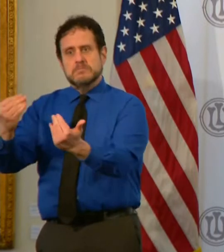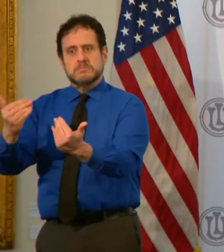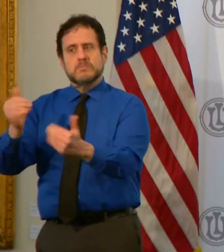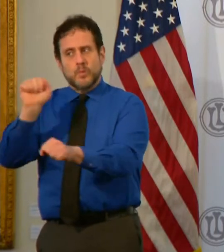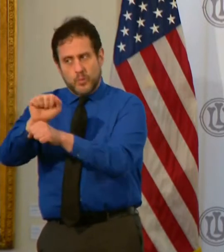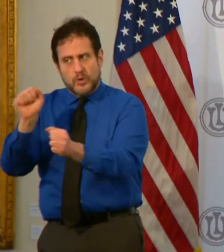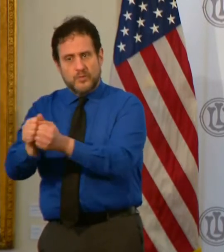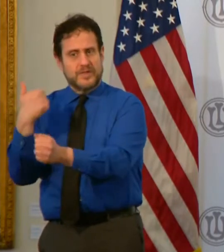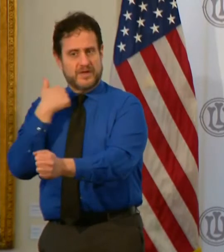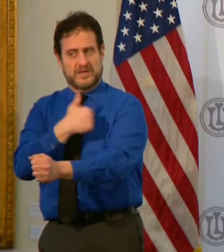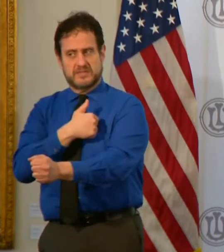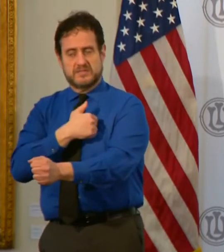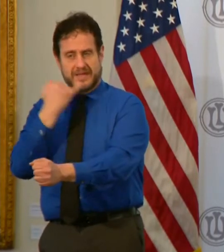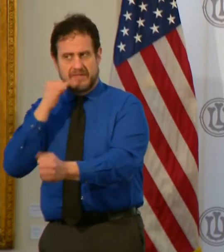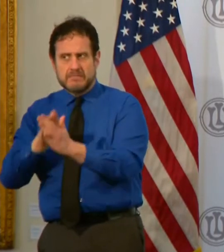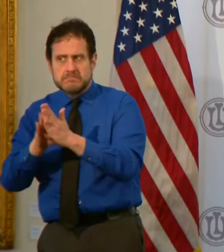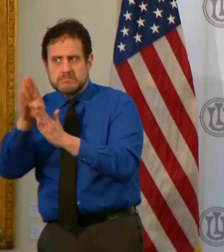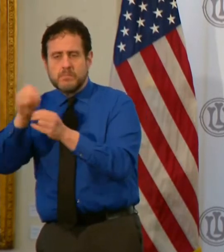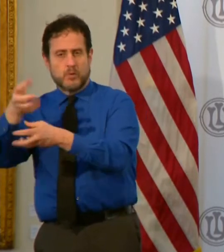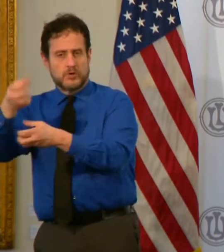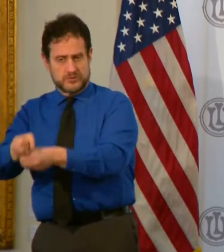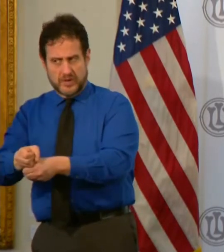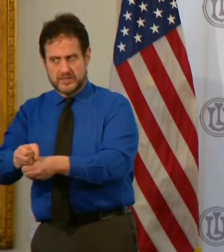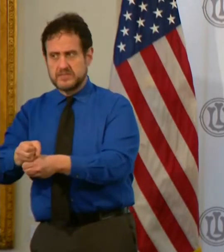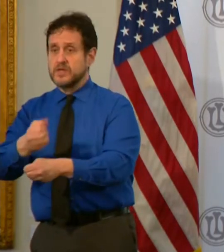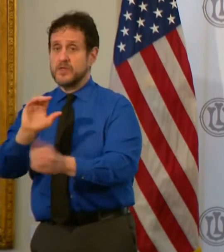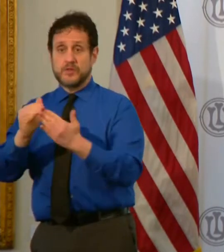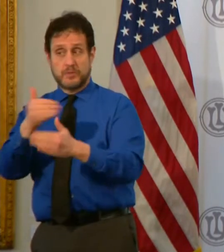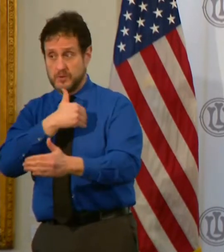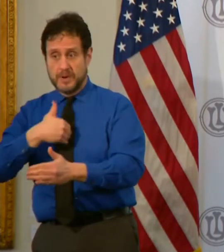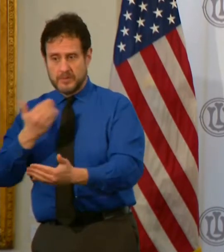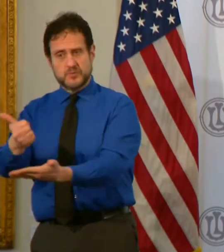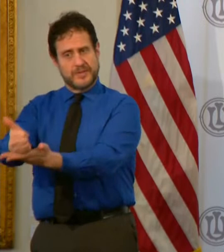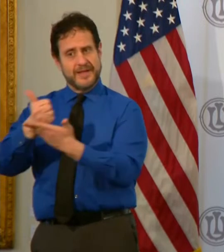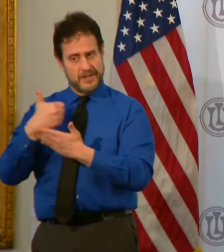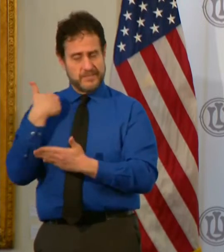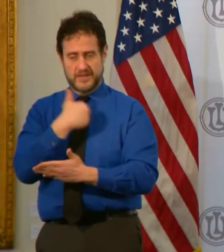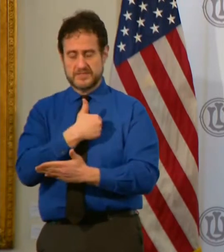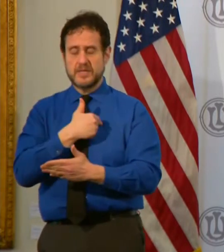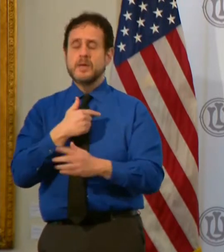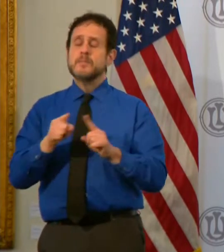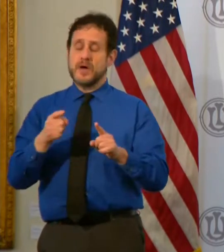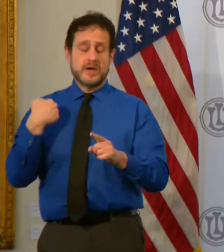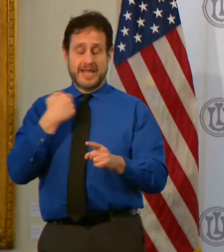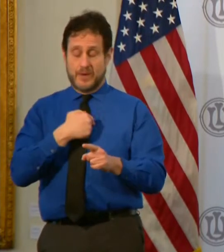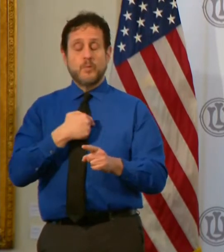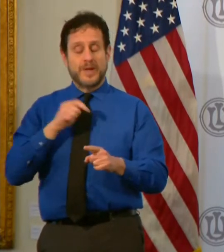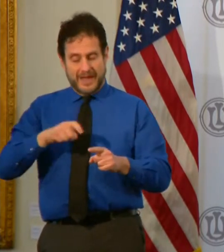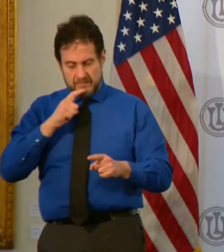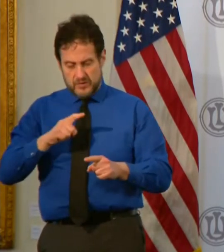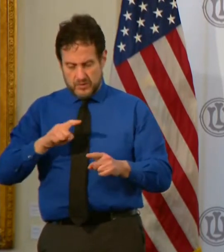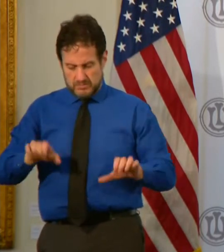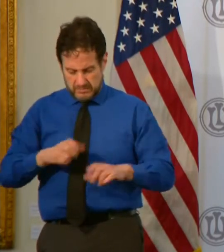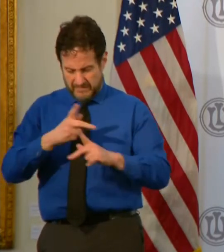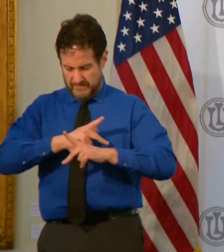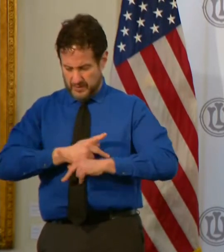But I want to make sure that as we talk about this, that we're assigning how the ecosystem works appropriately.